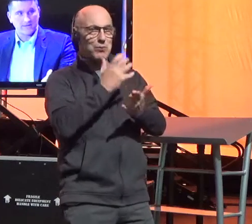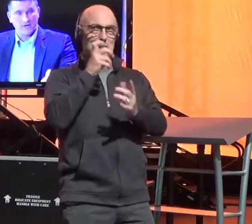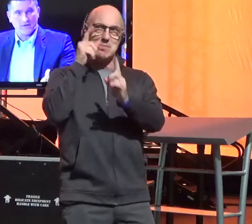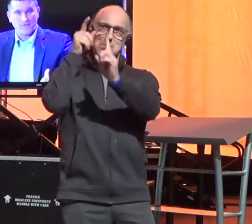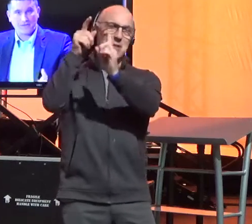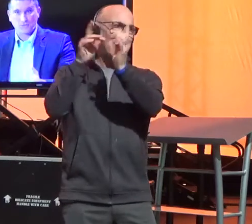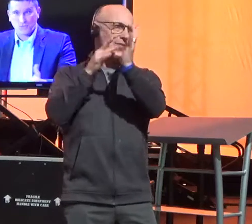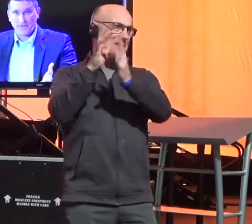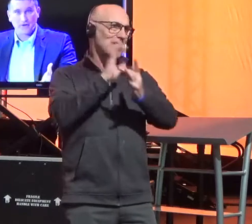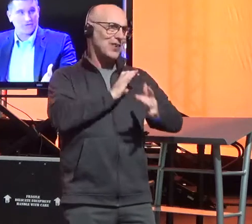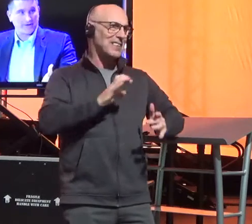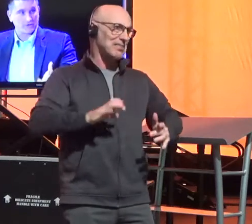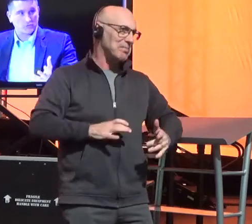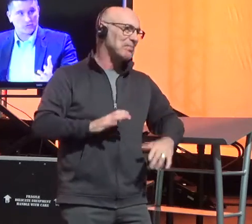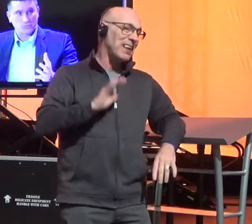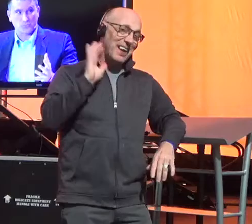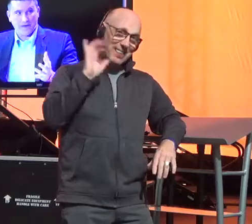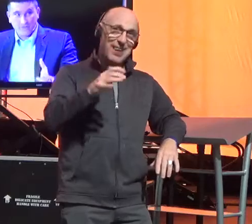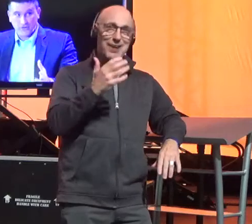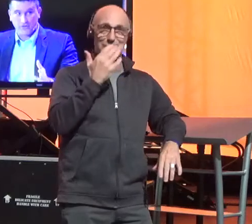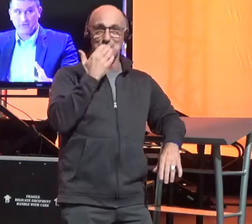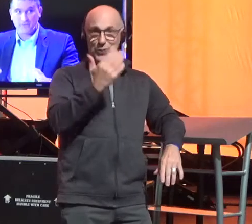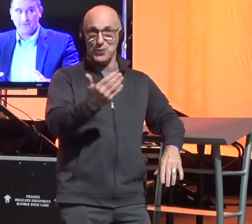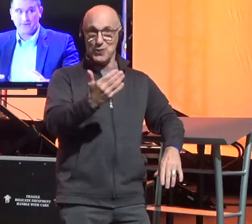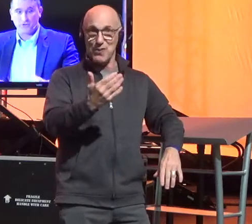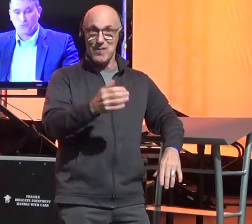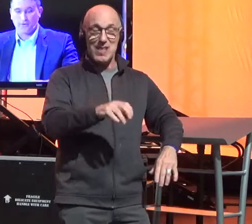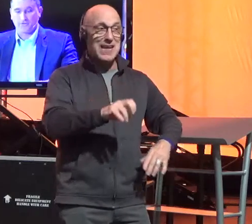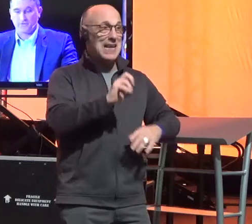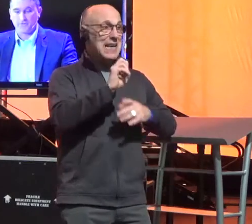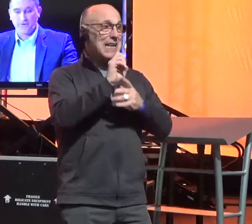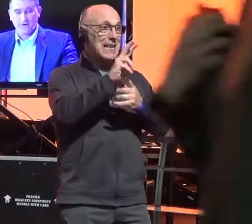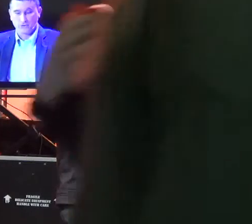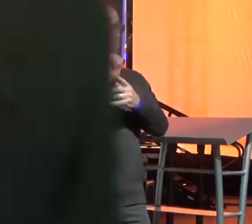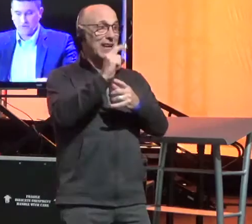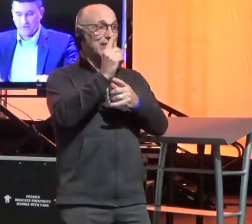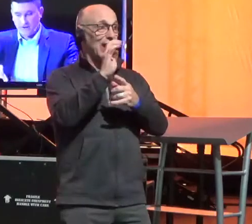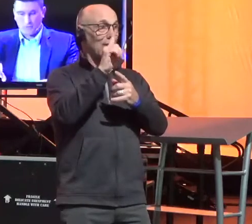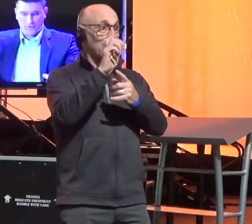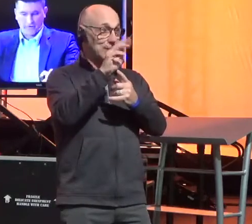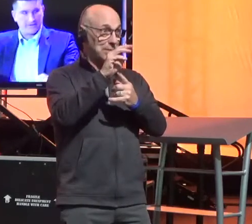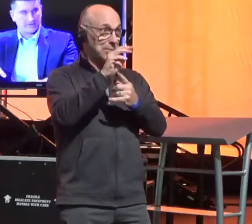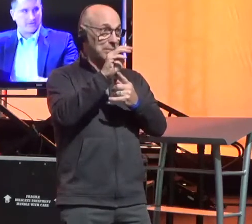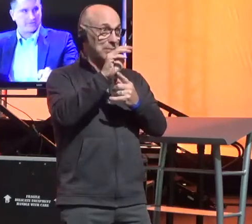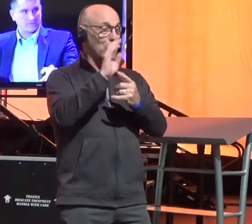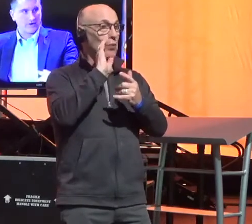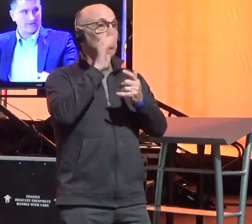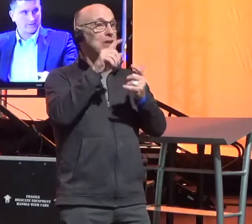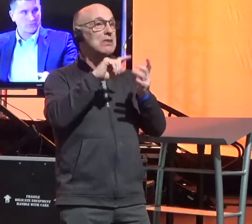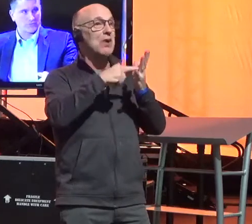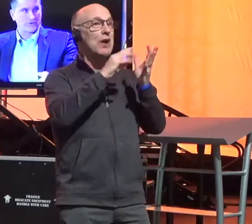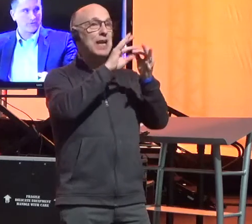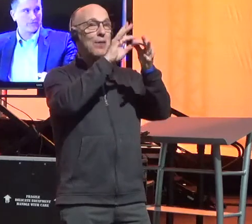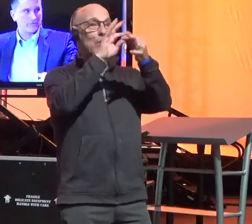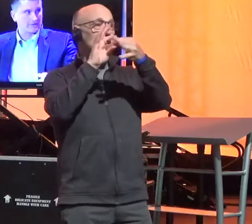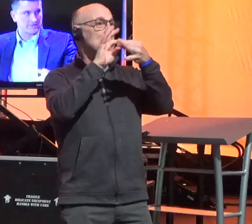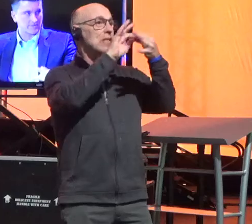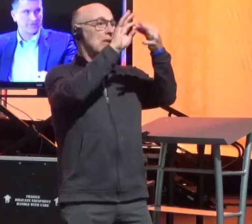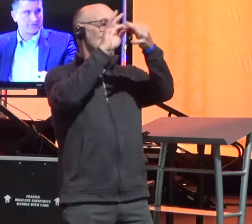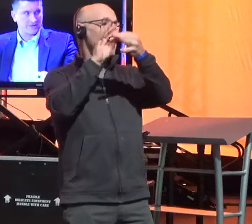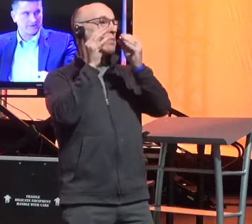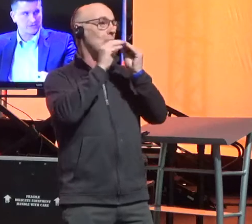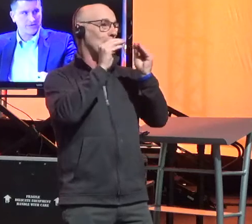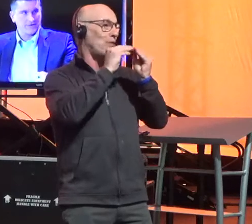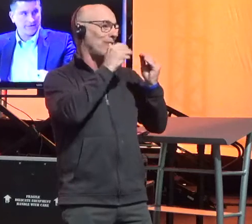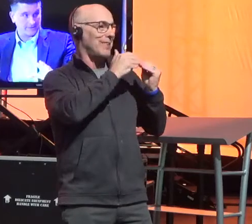that's a really good thing, because evangelicalism is going to sort of start networking itself, right? That's what we're going to do for the next 10 or